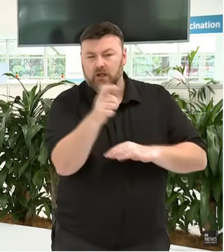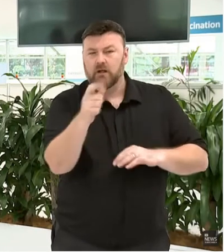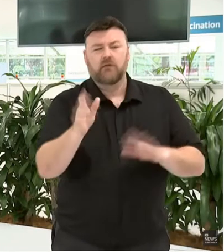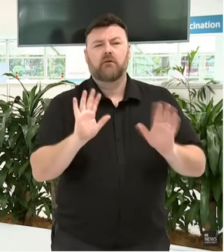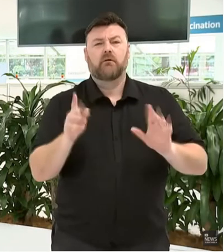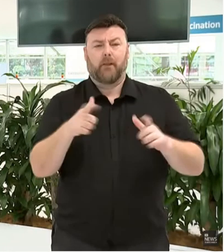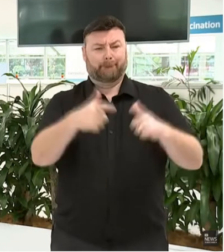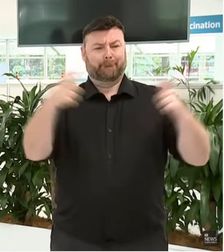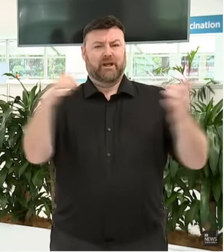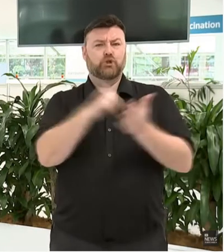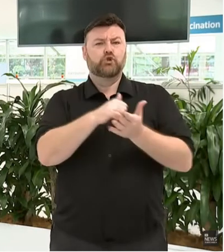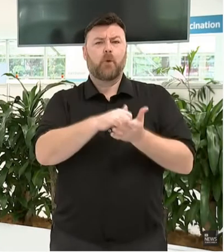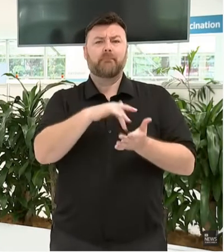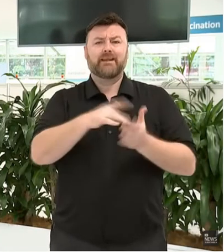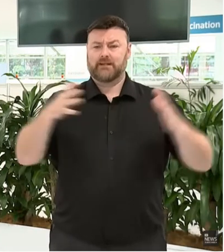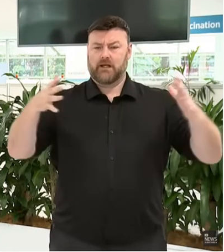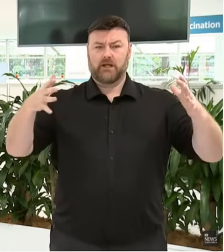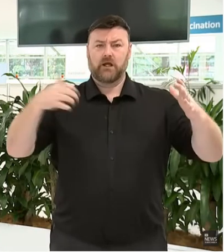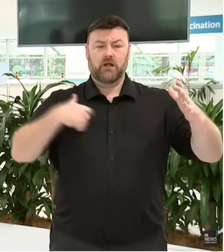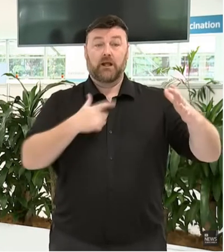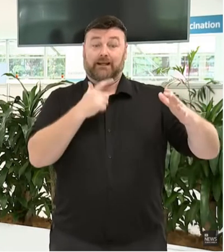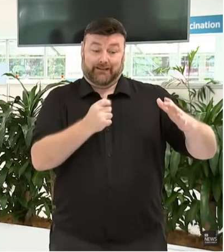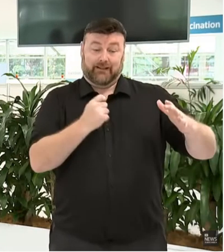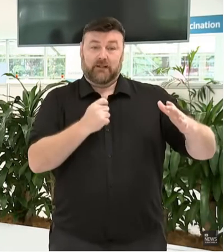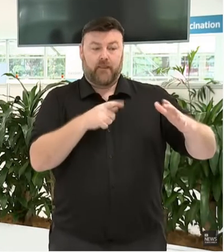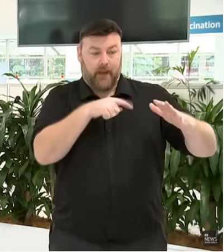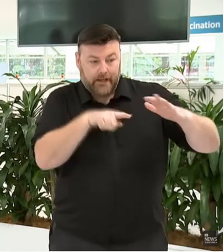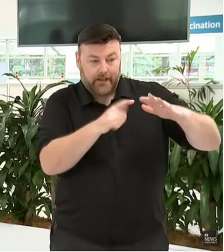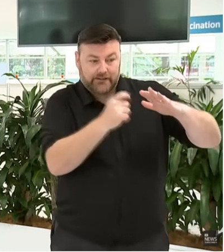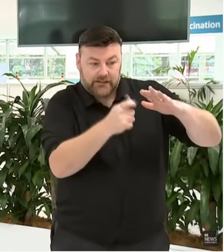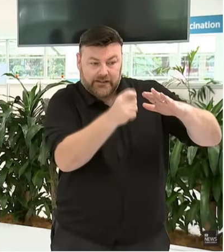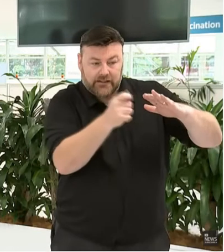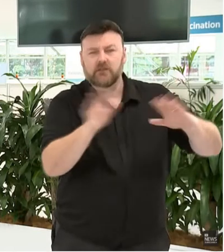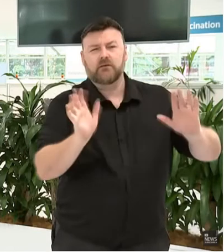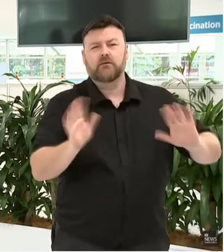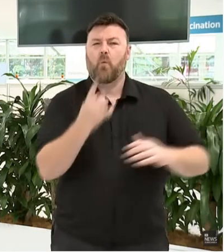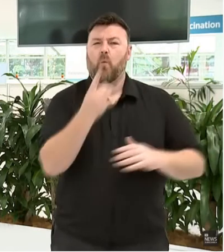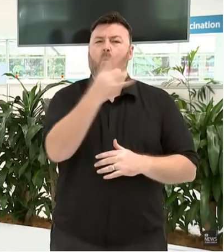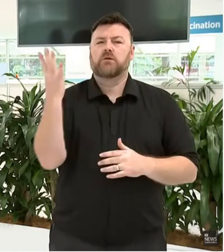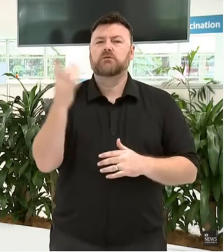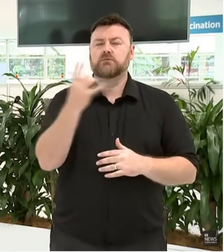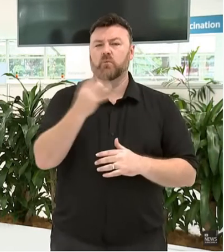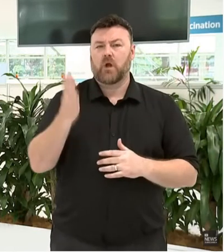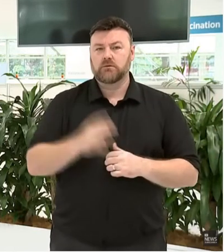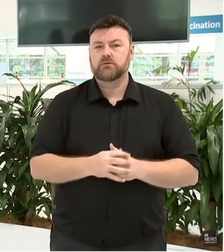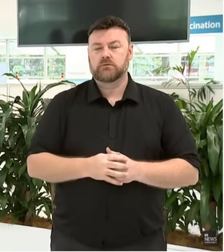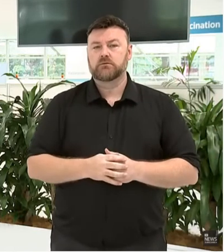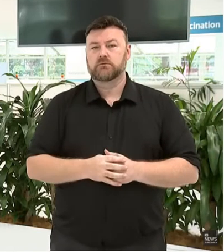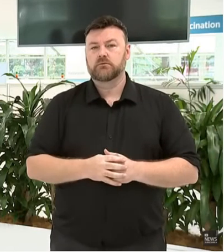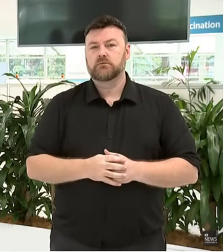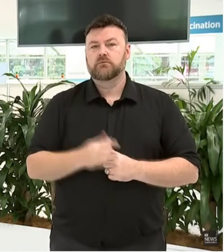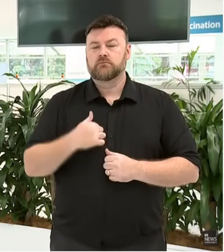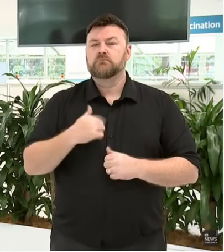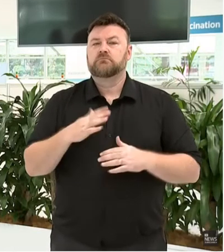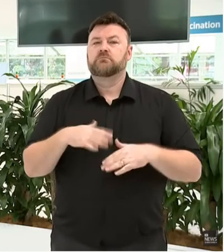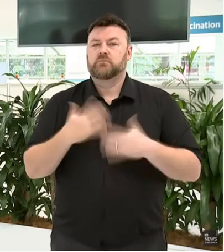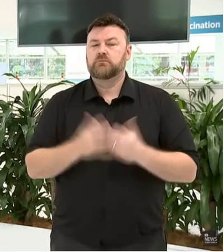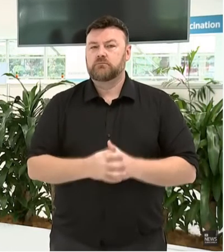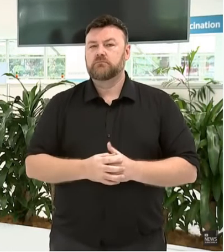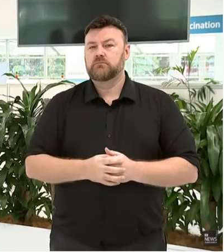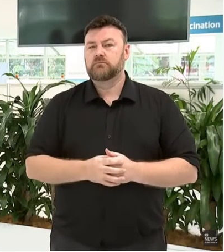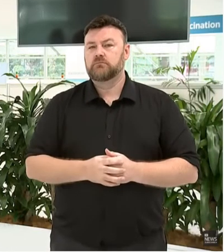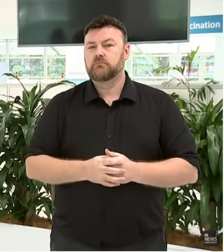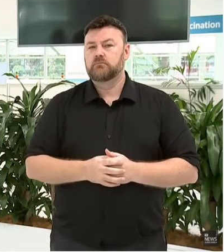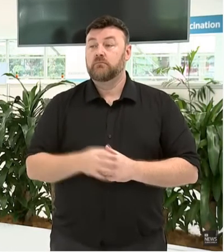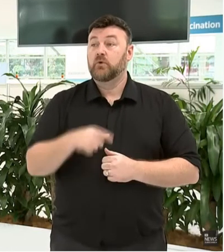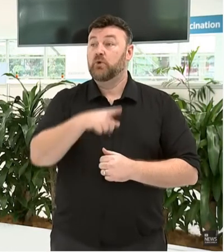centre, you just need to check in once. Otherwise, what we'll continue to have in our state is a misconception that if you receive